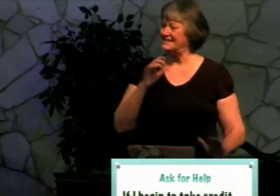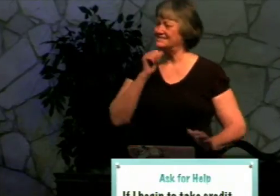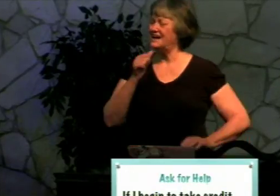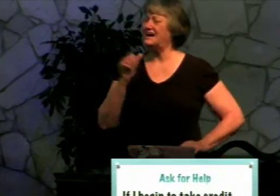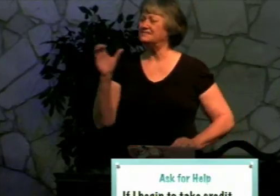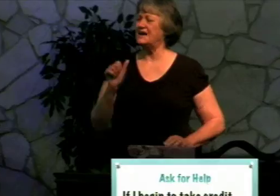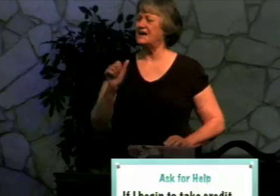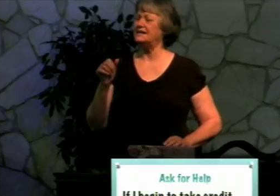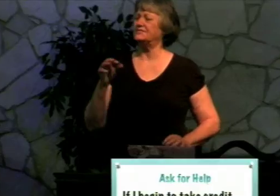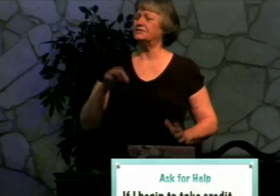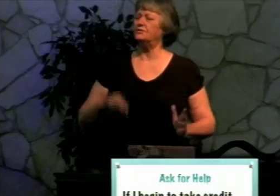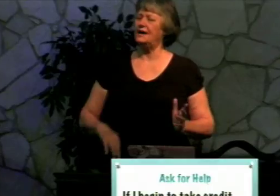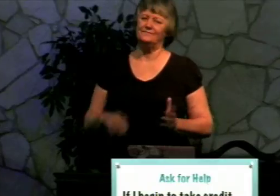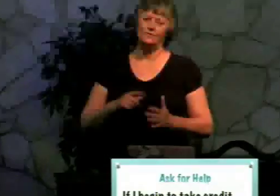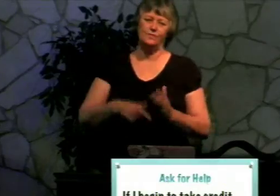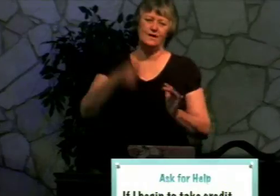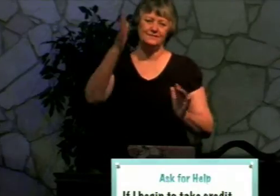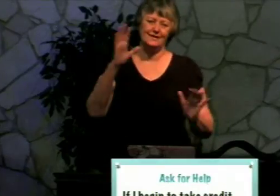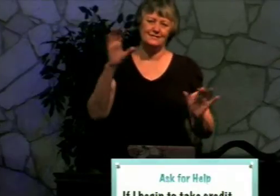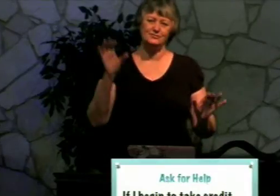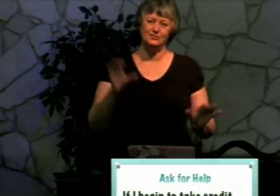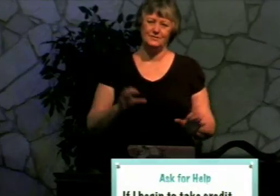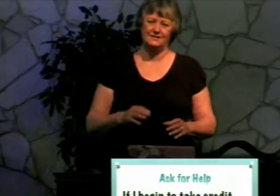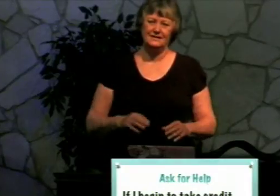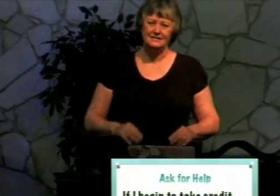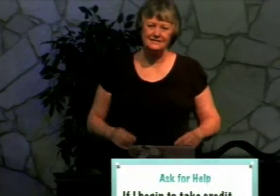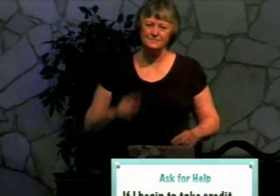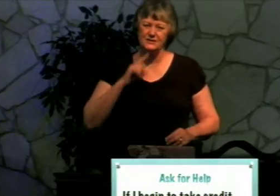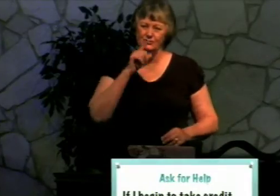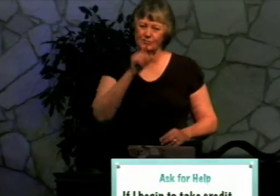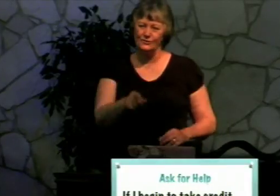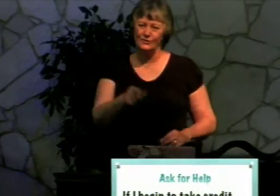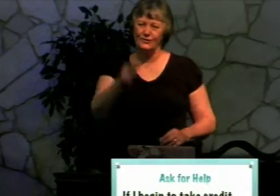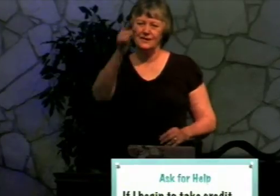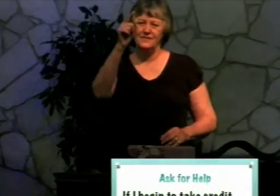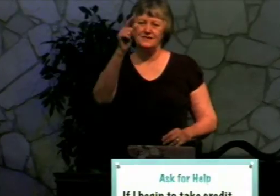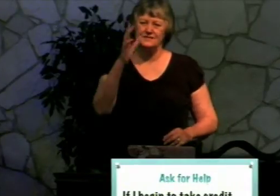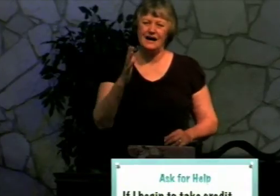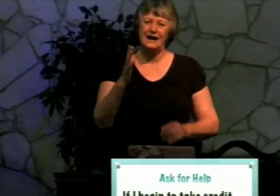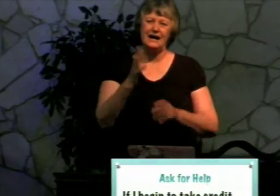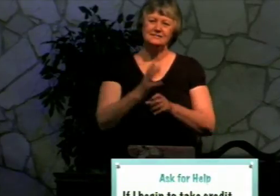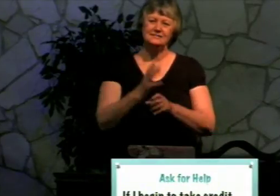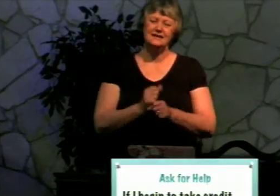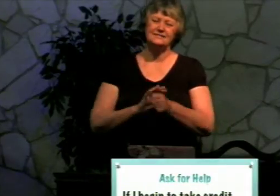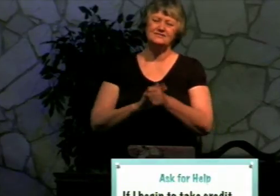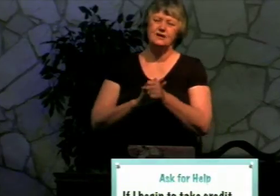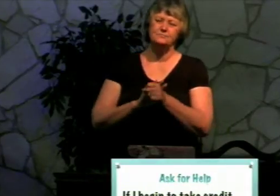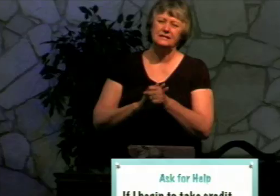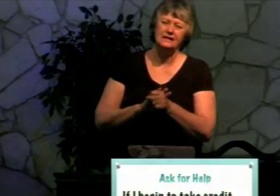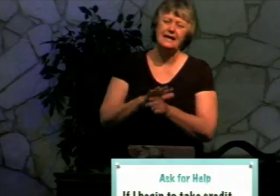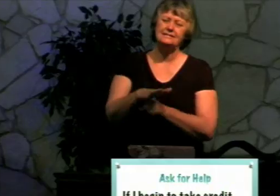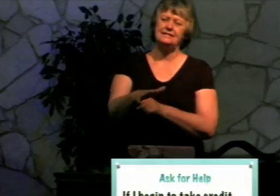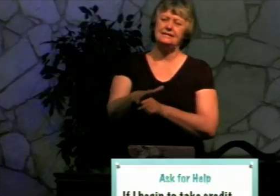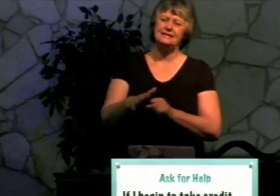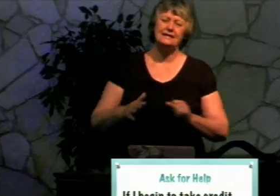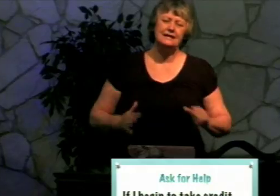Let's not take the credit for what God is doing. Let's be sure that God gets plenty